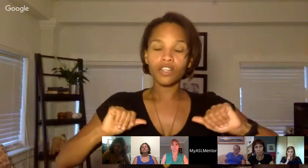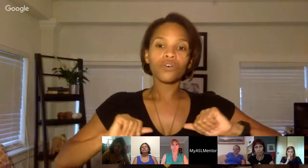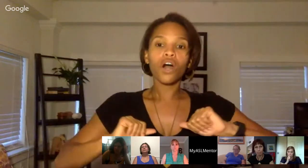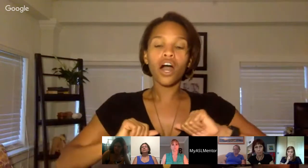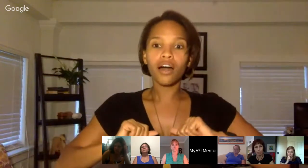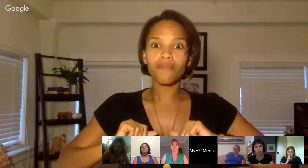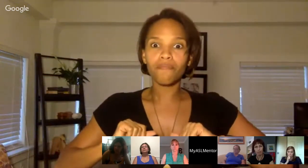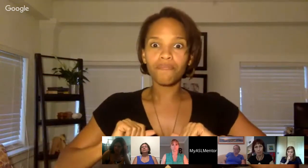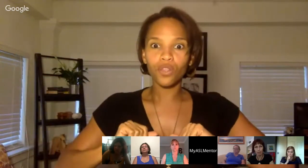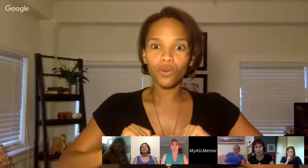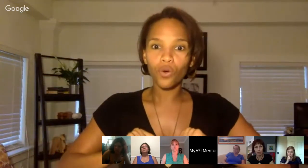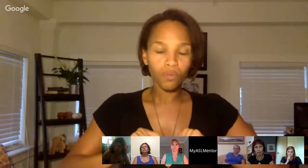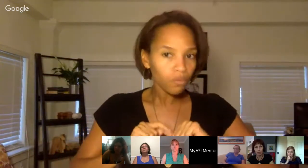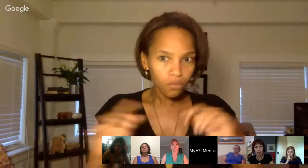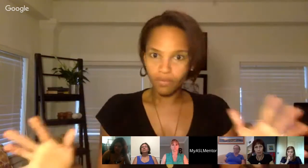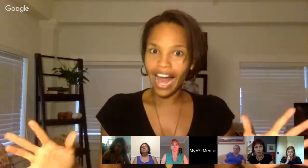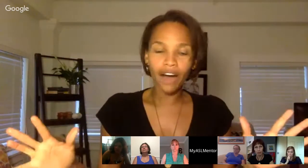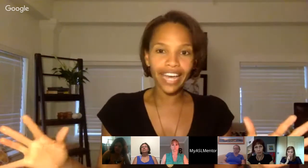understand